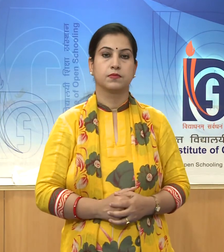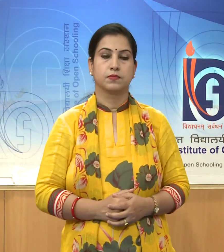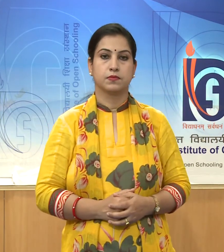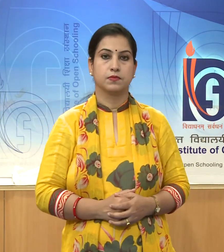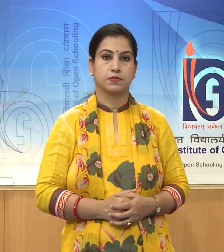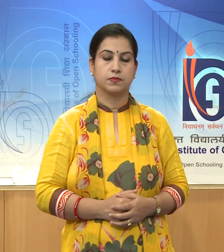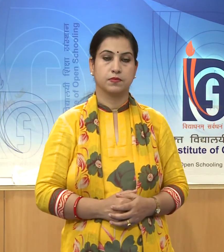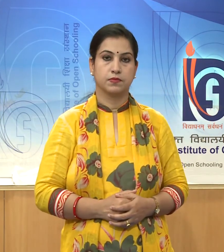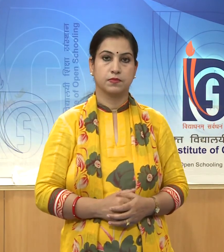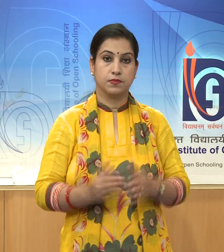Gauguin,